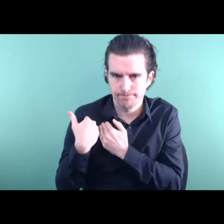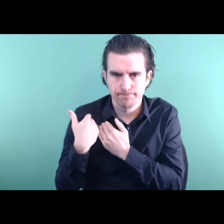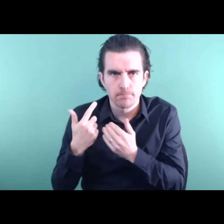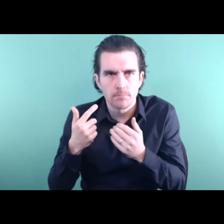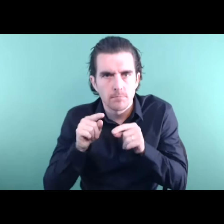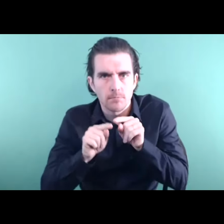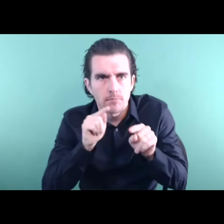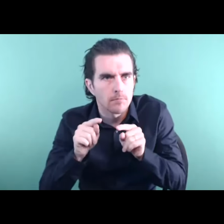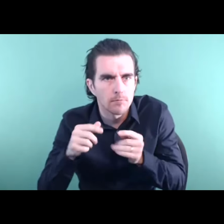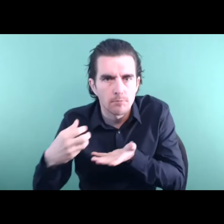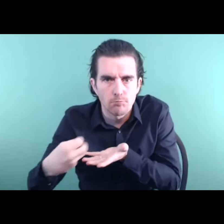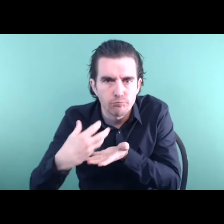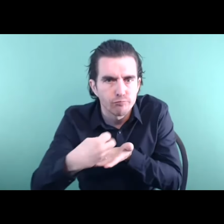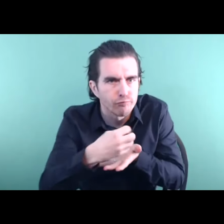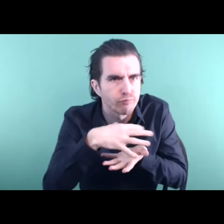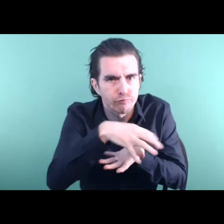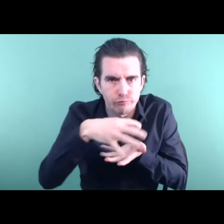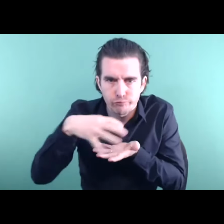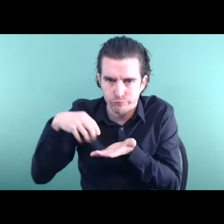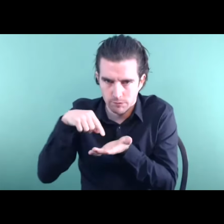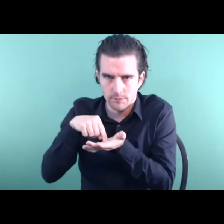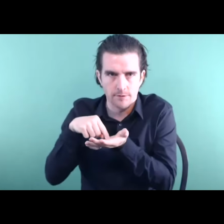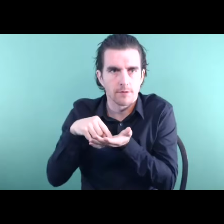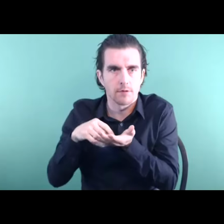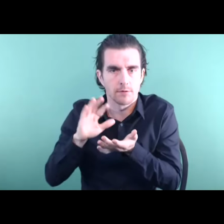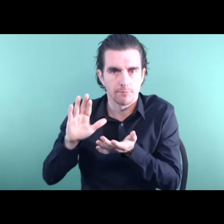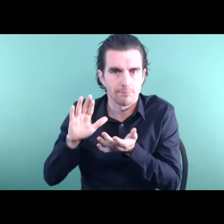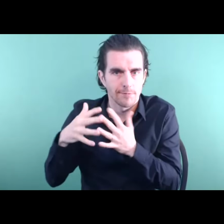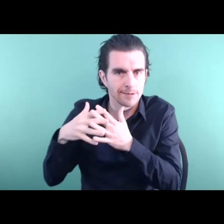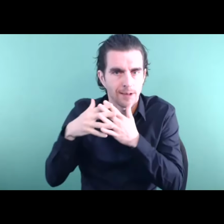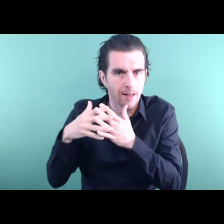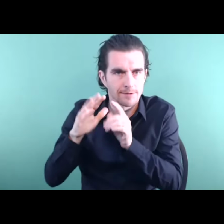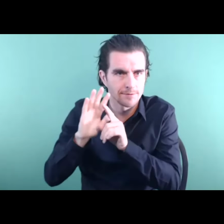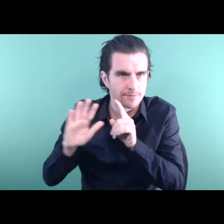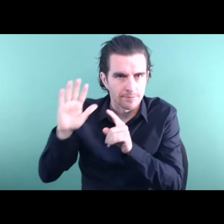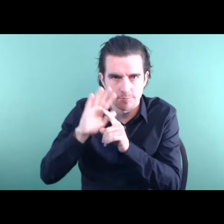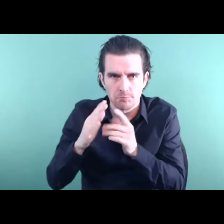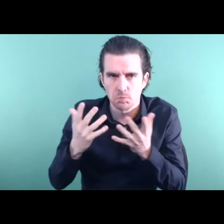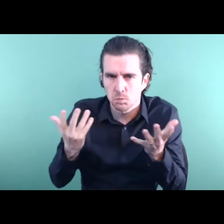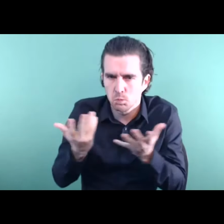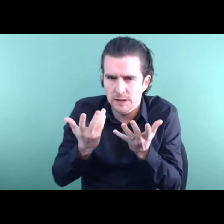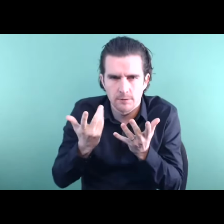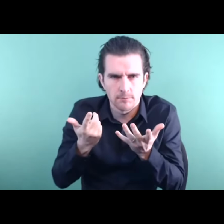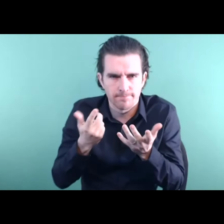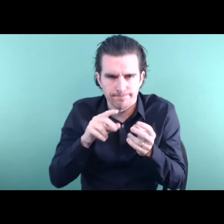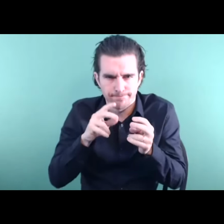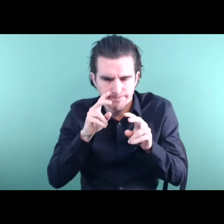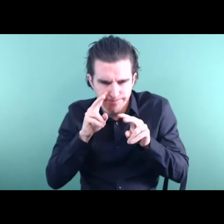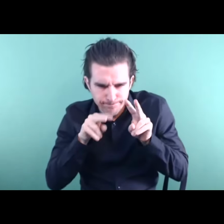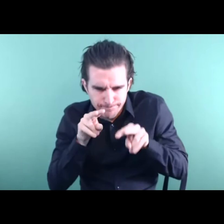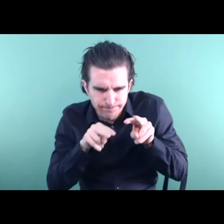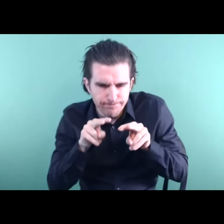and investigations into what's happening in states. Our second two speakers are